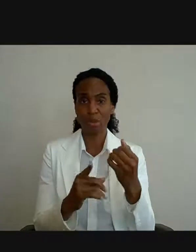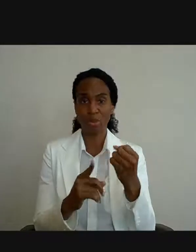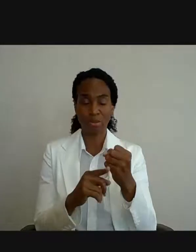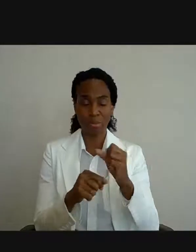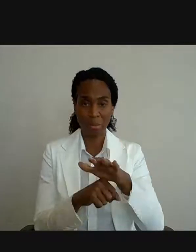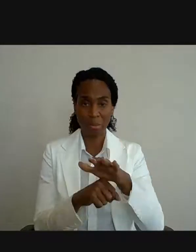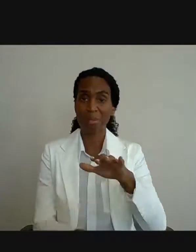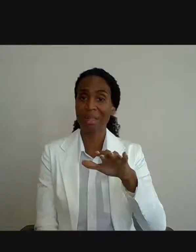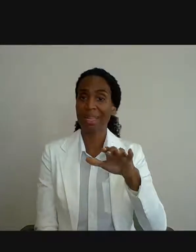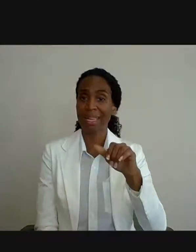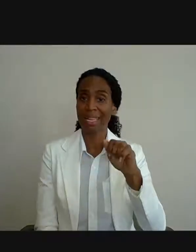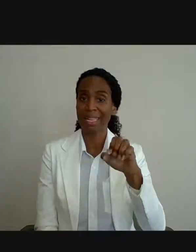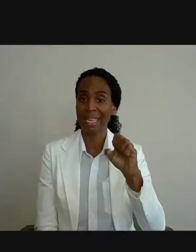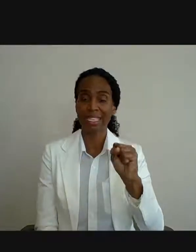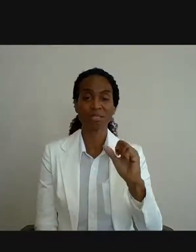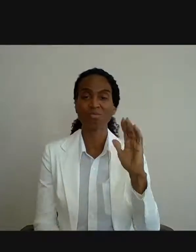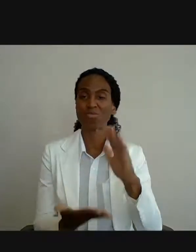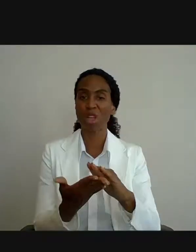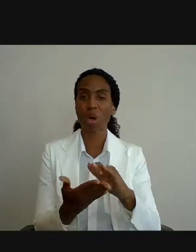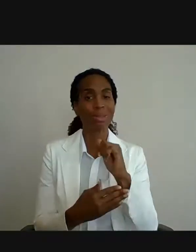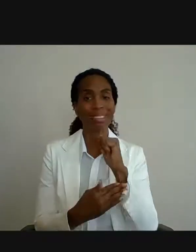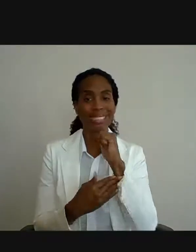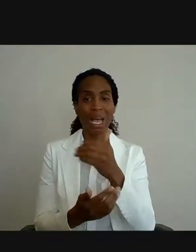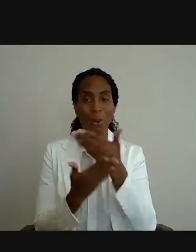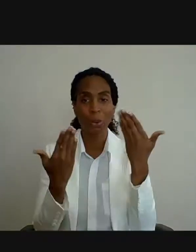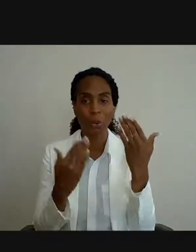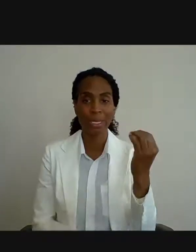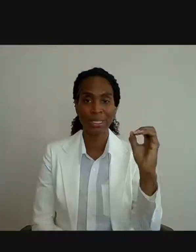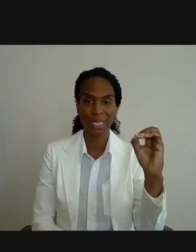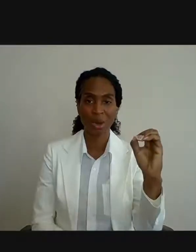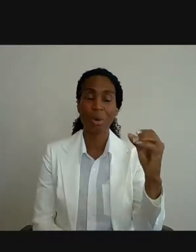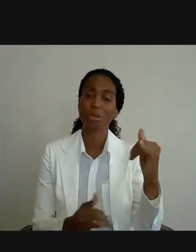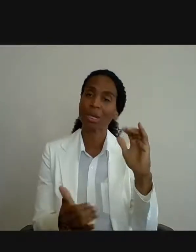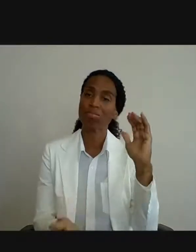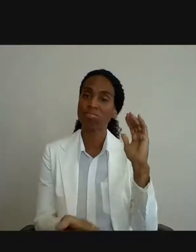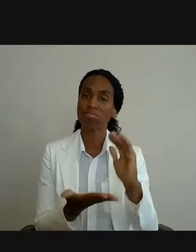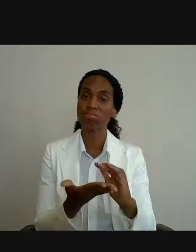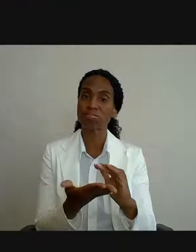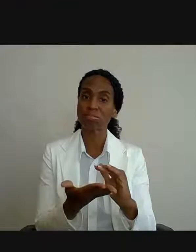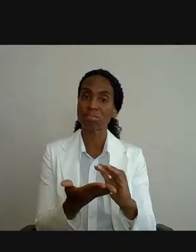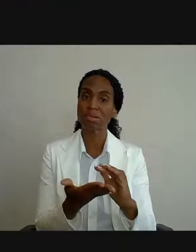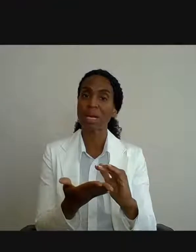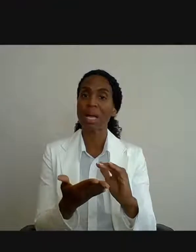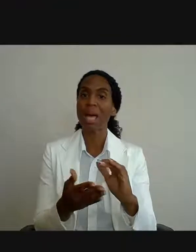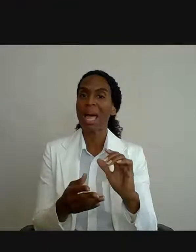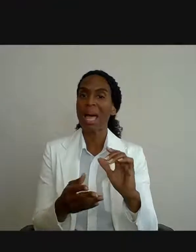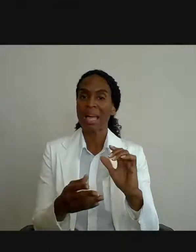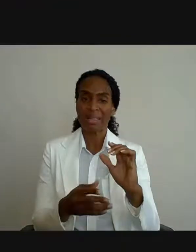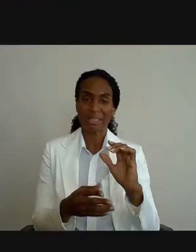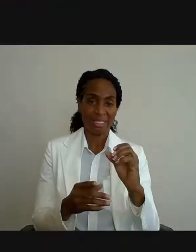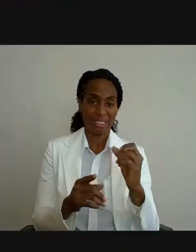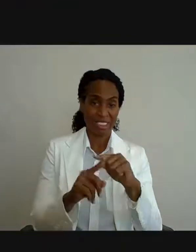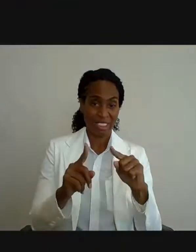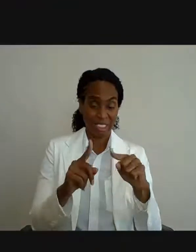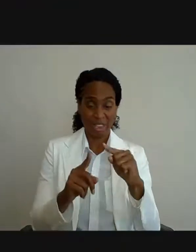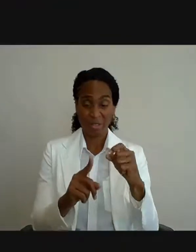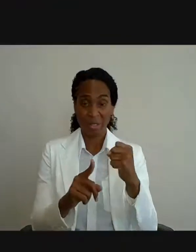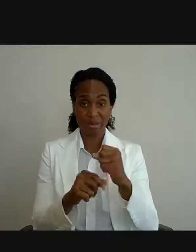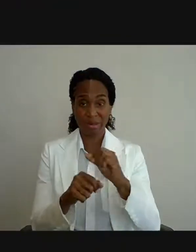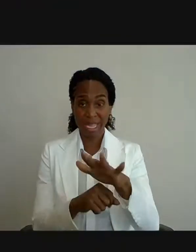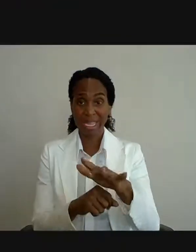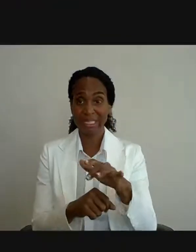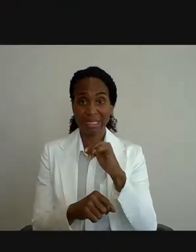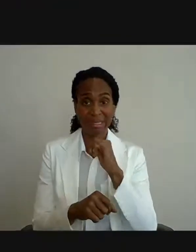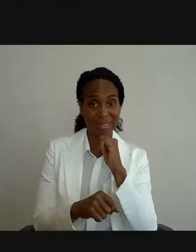low. It's not zero, but it's low. The prevalence of undiagnosed cases suggests that we have a significant